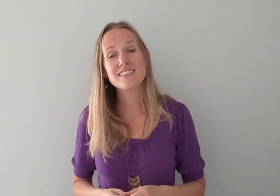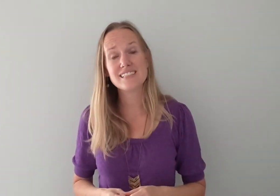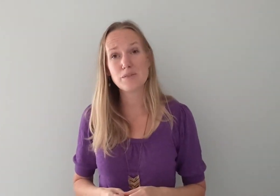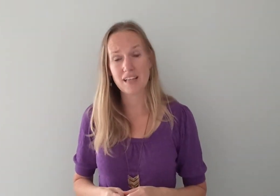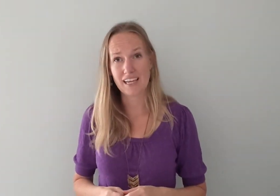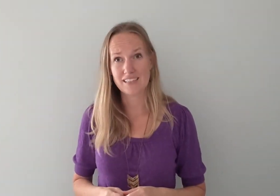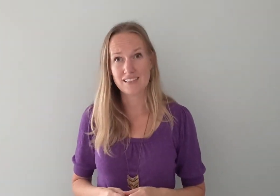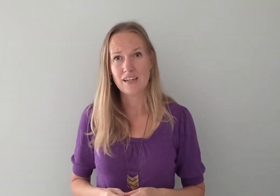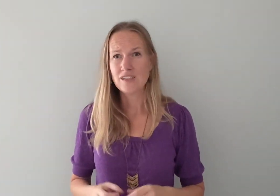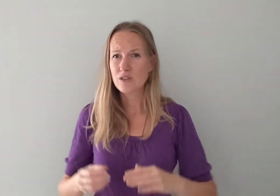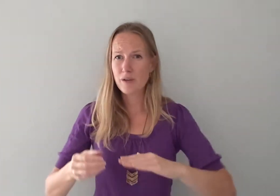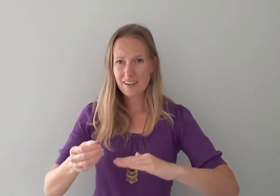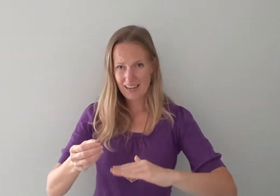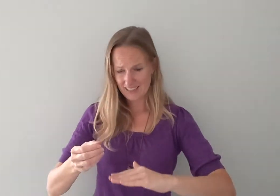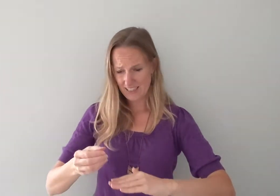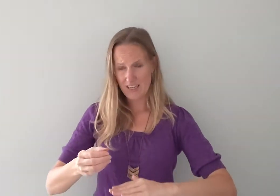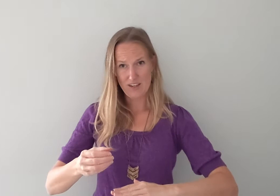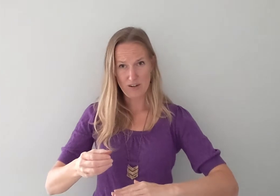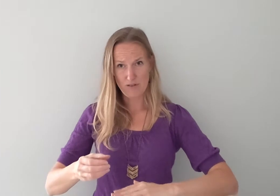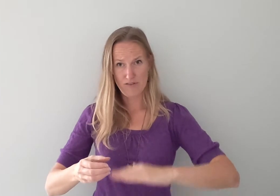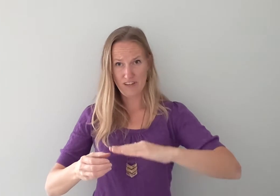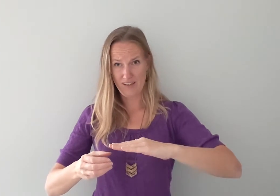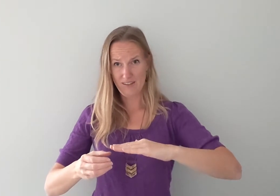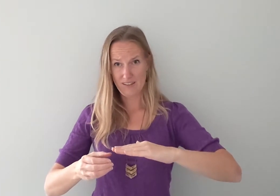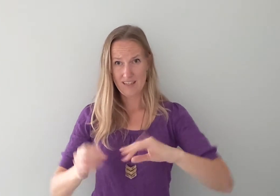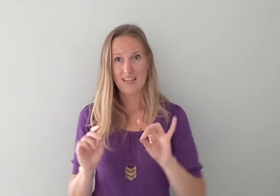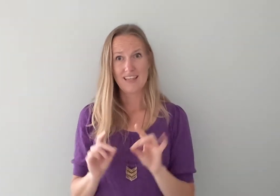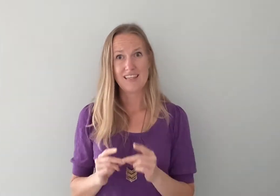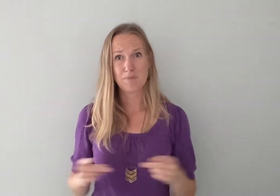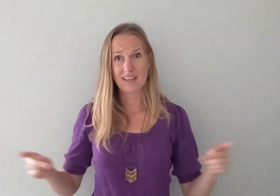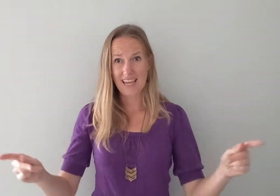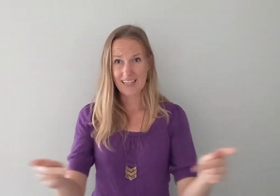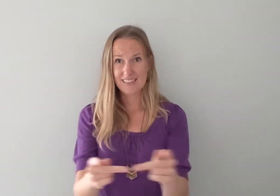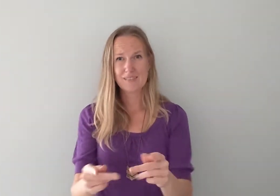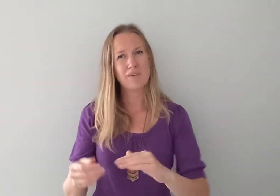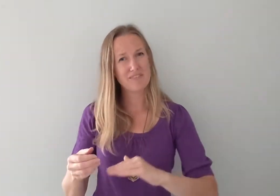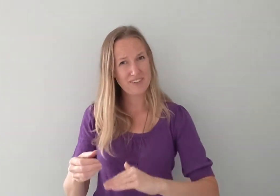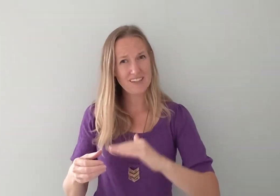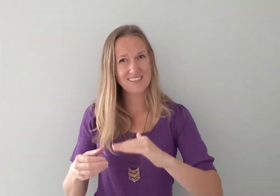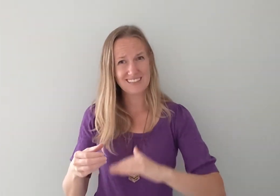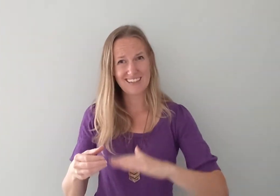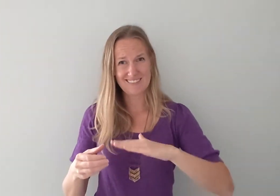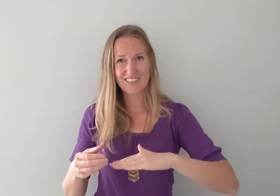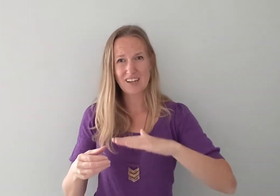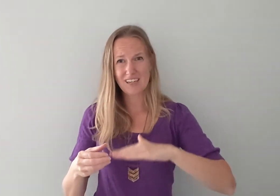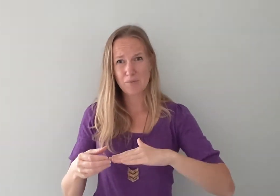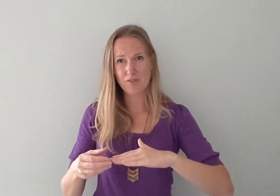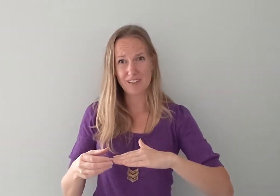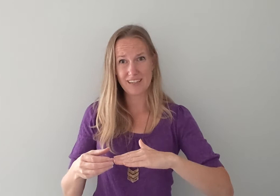this place. So we could actually, fill this place, but fill is like, we're talking about filling a